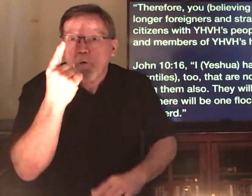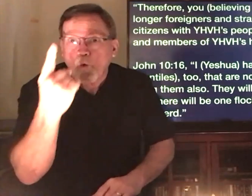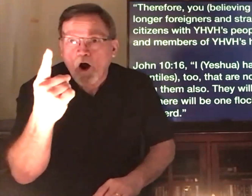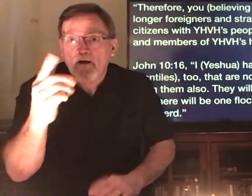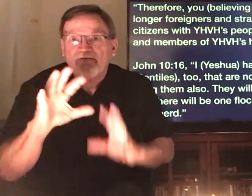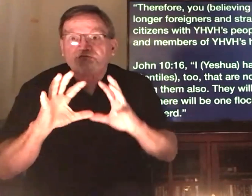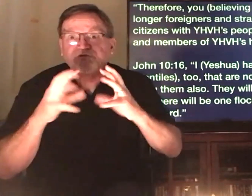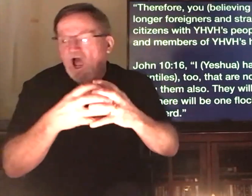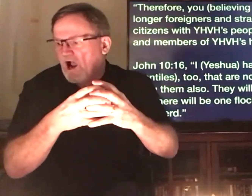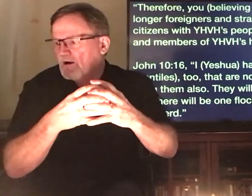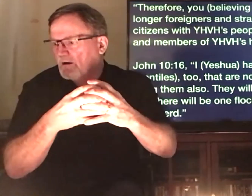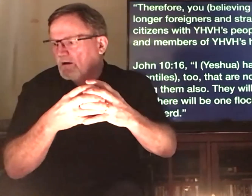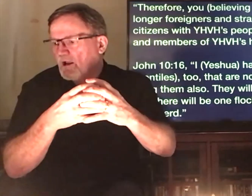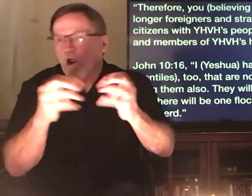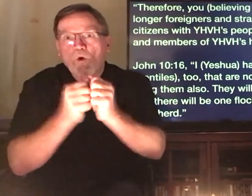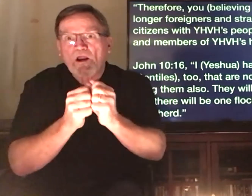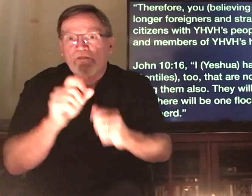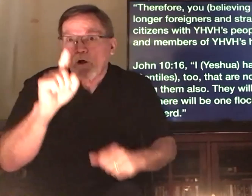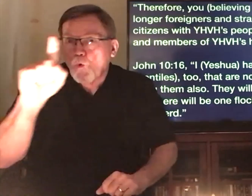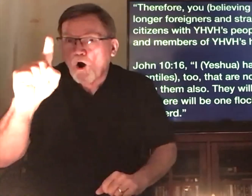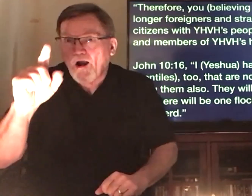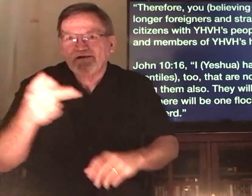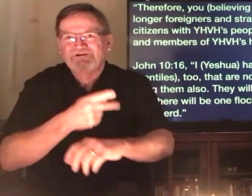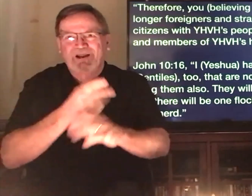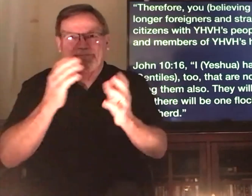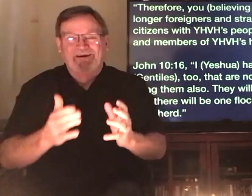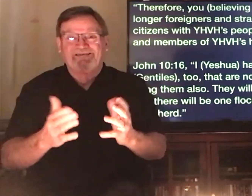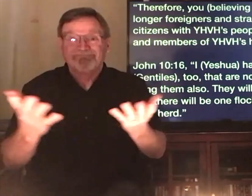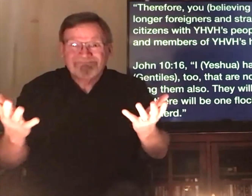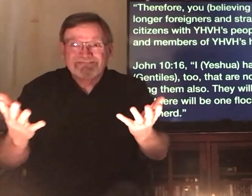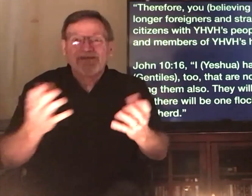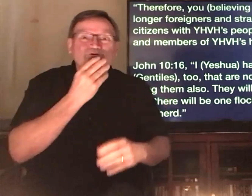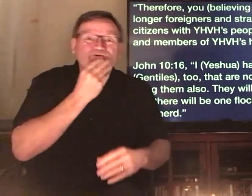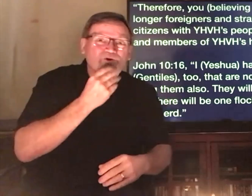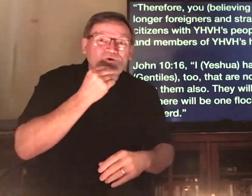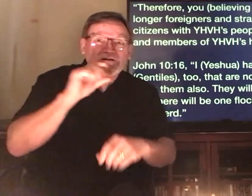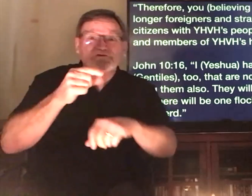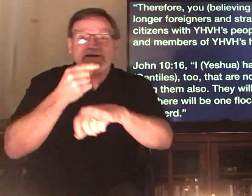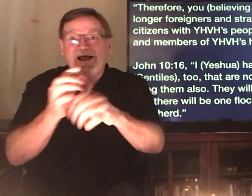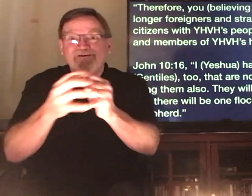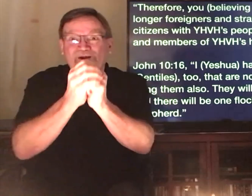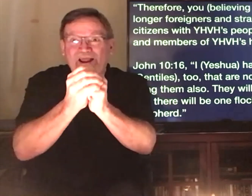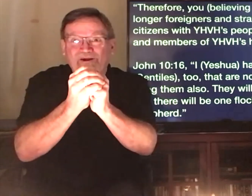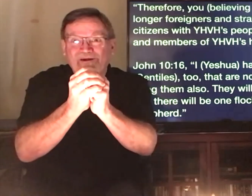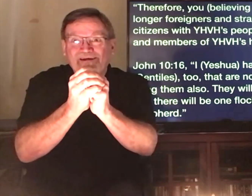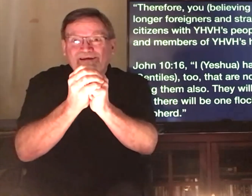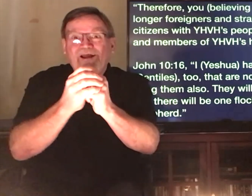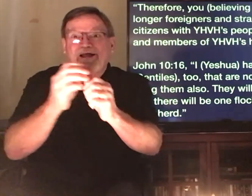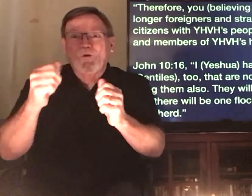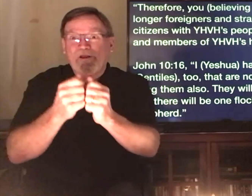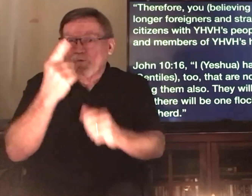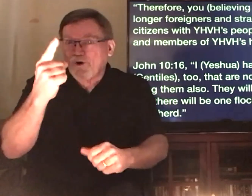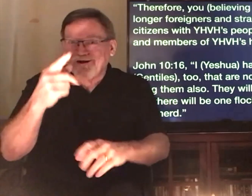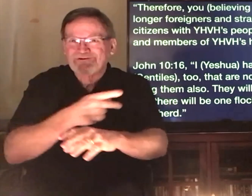the feast 7 point to Yeshua. Talk about Yeshua for coming, and he Yeshua fulfilled all